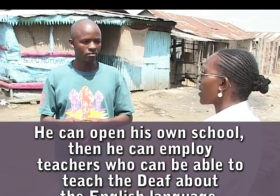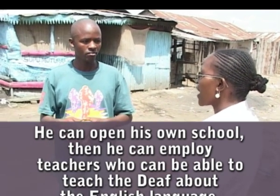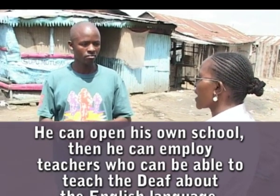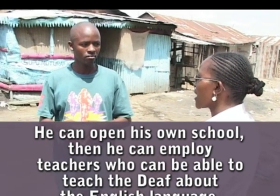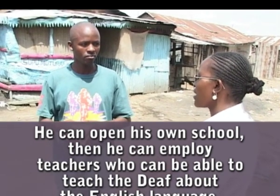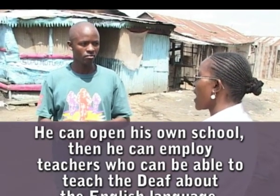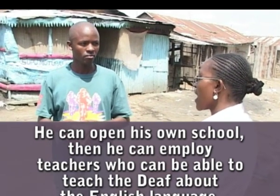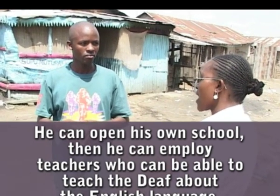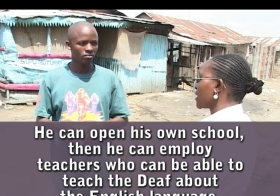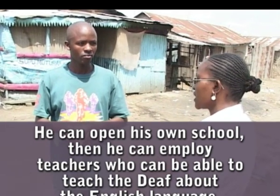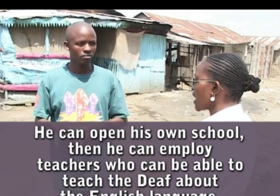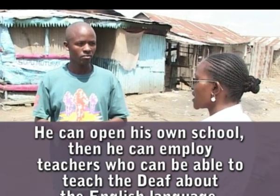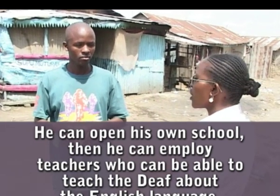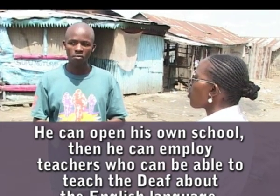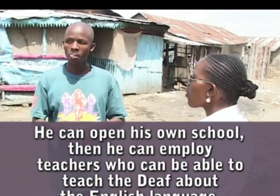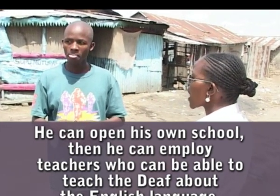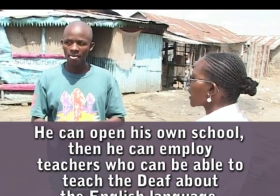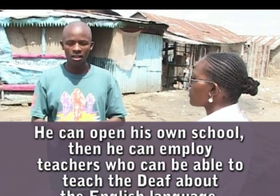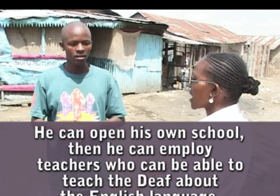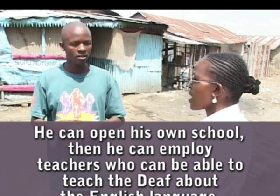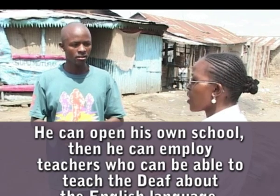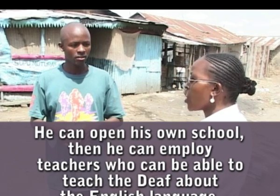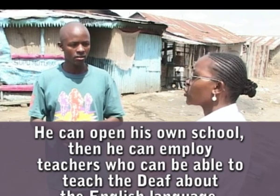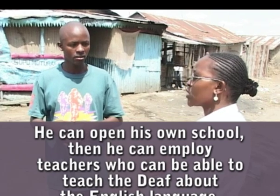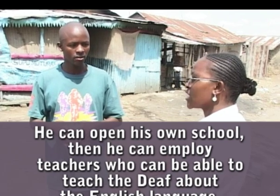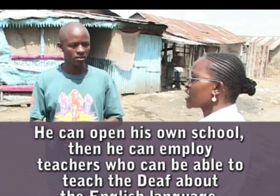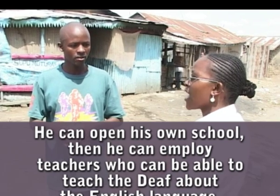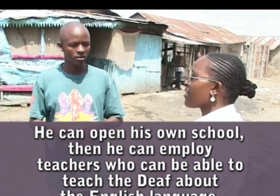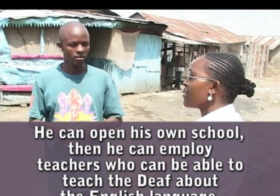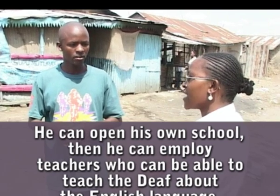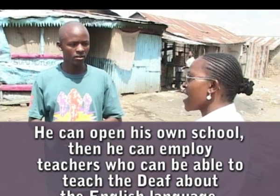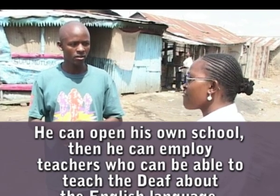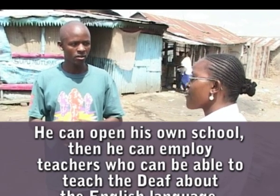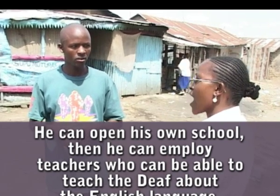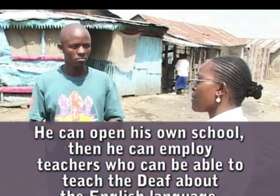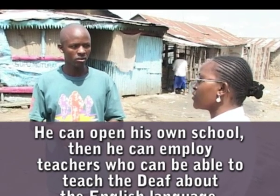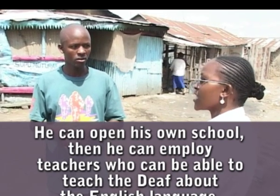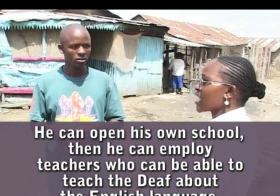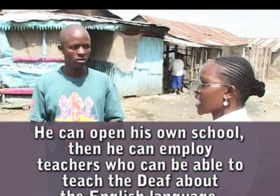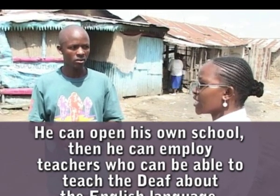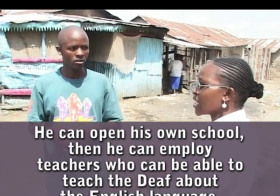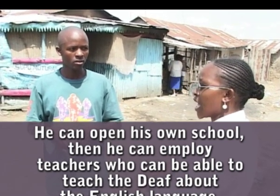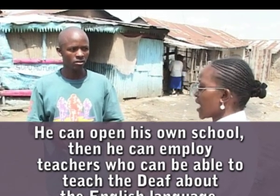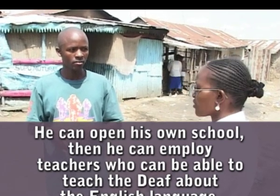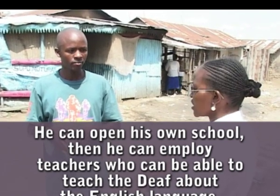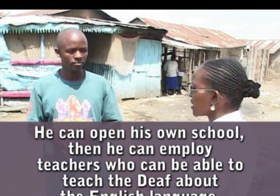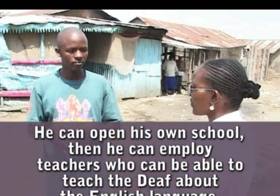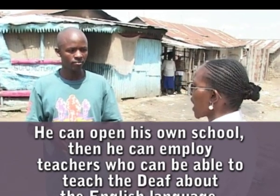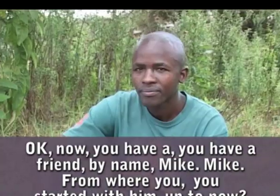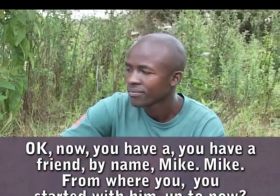employ teachers who can be able to teach the deaf about the English language. Okay,